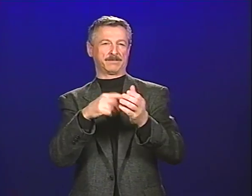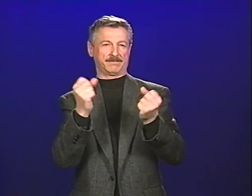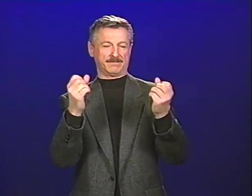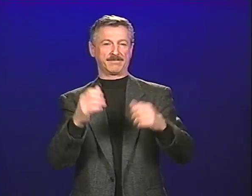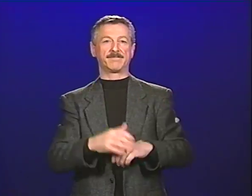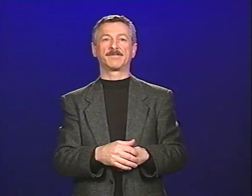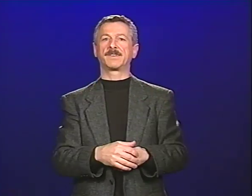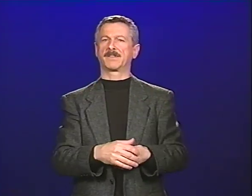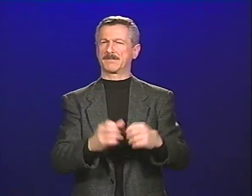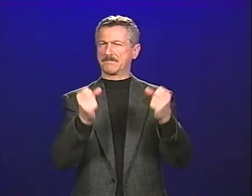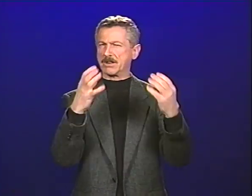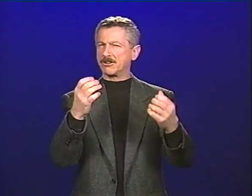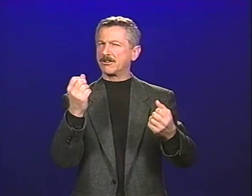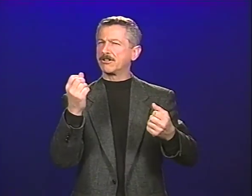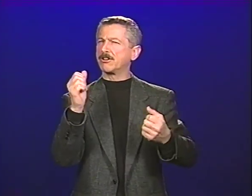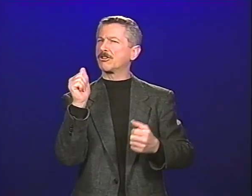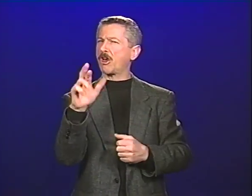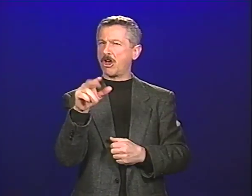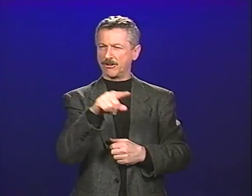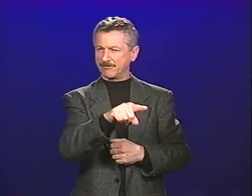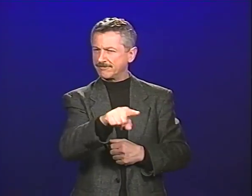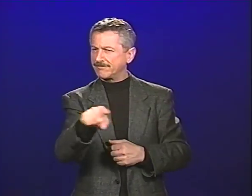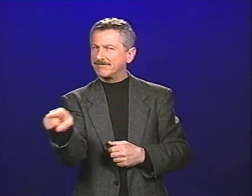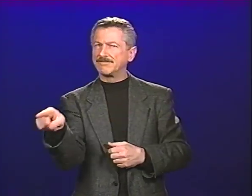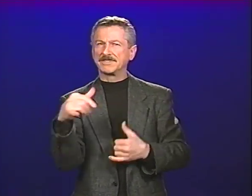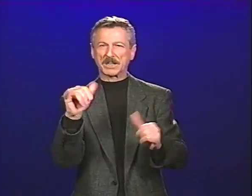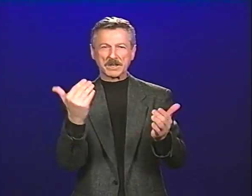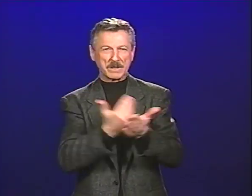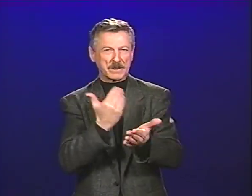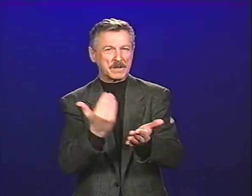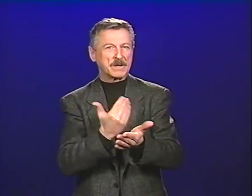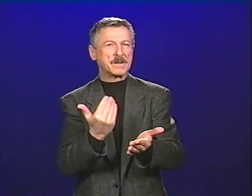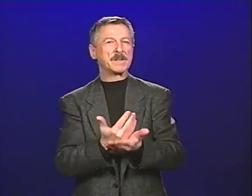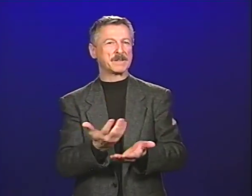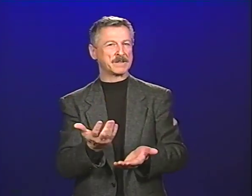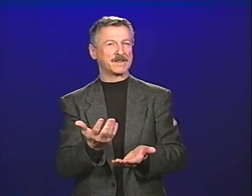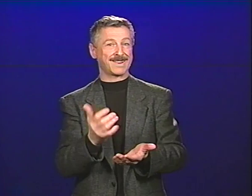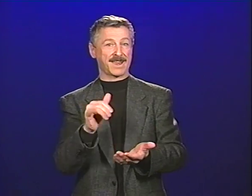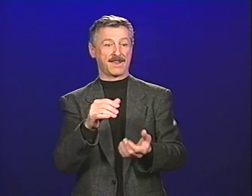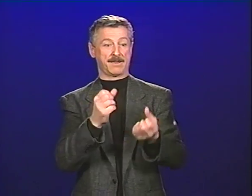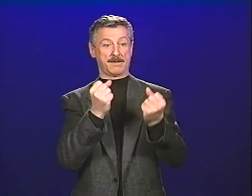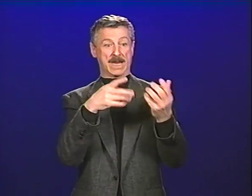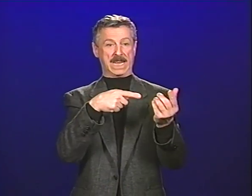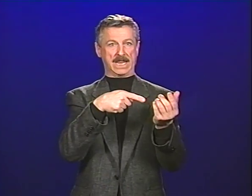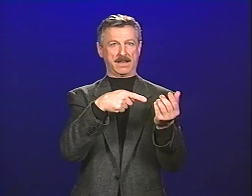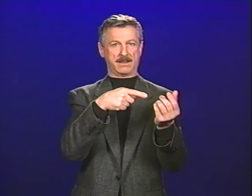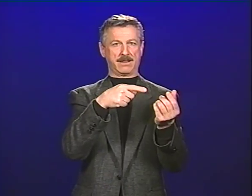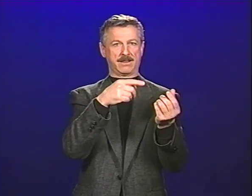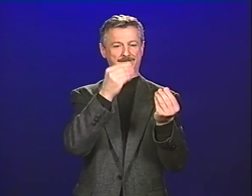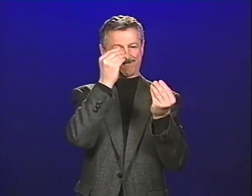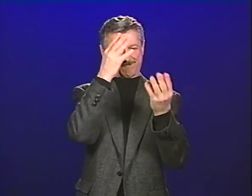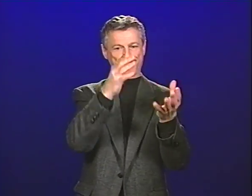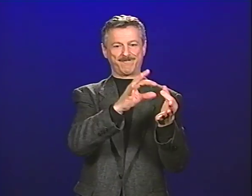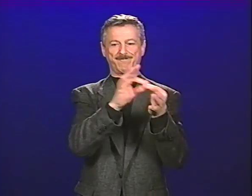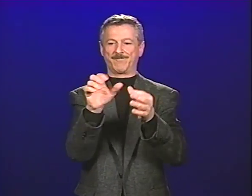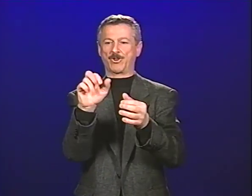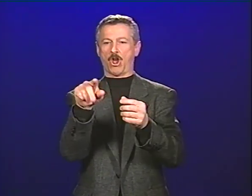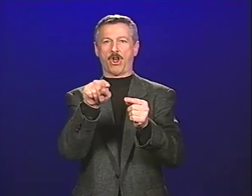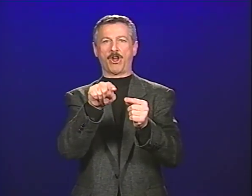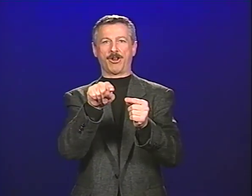notion of more than one. For example, in the sentence, "Many cars are still new." We see the sign many at the beginning of the